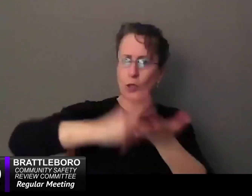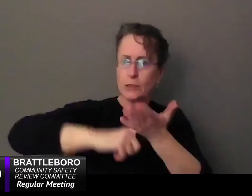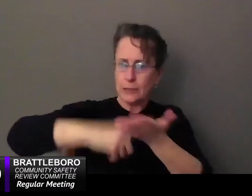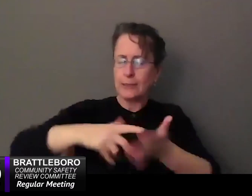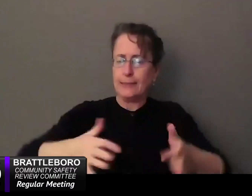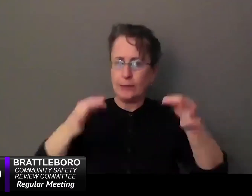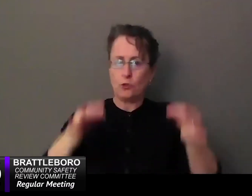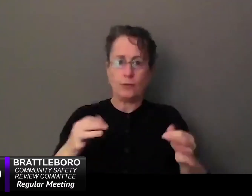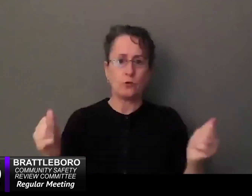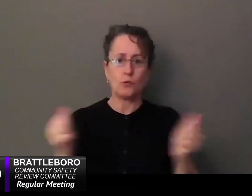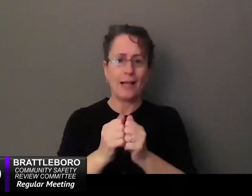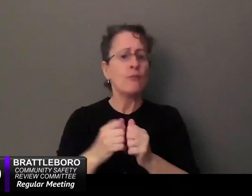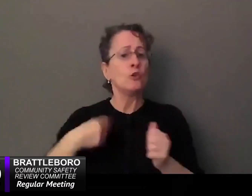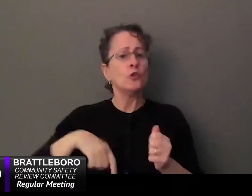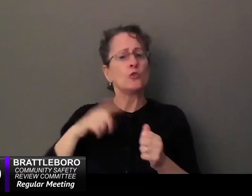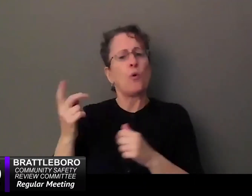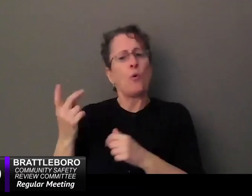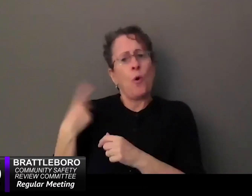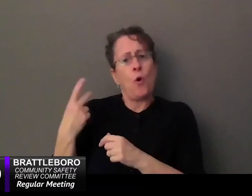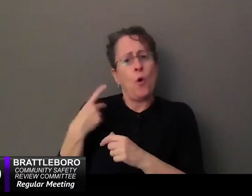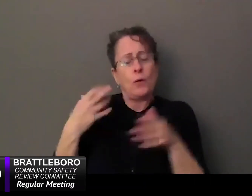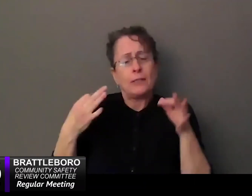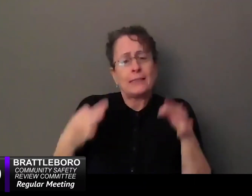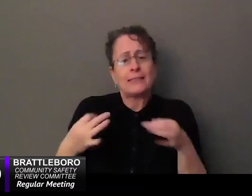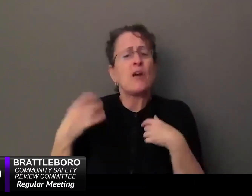we made it.